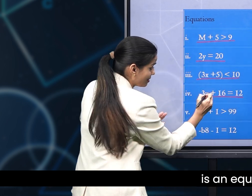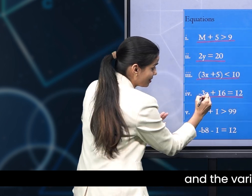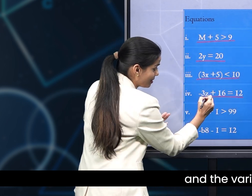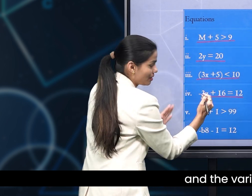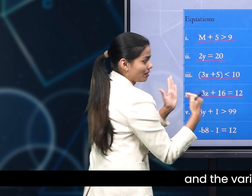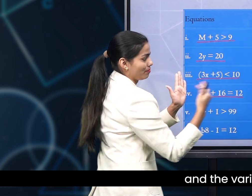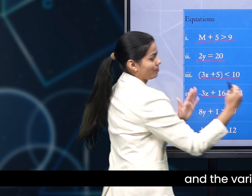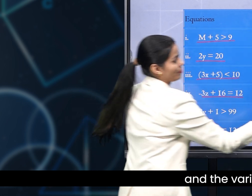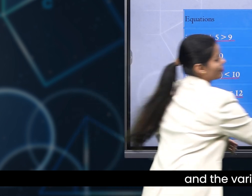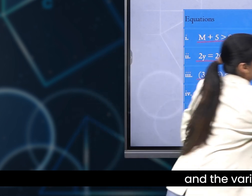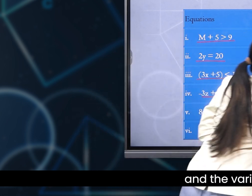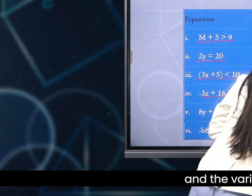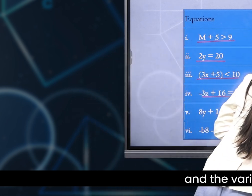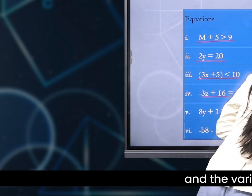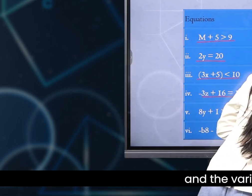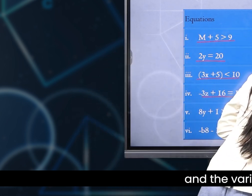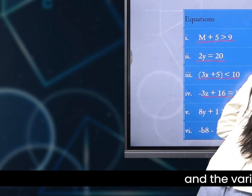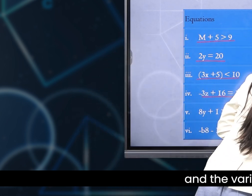And the variable is z.